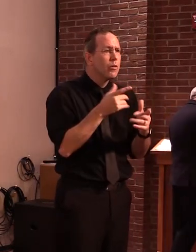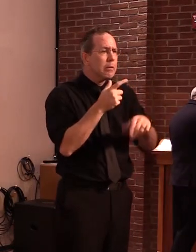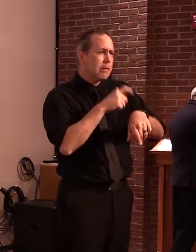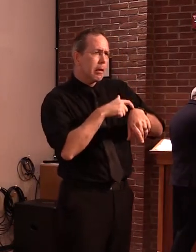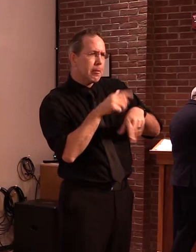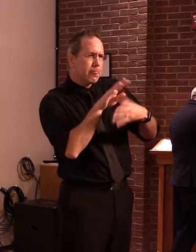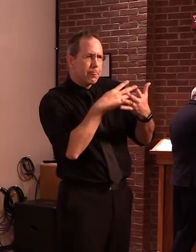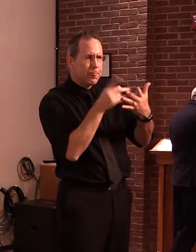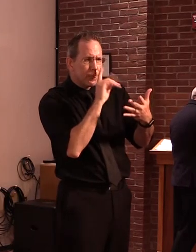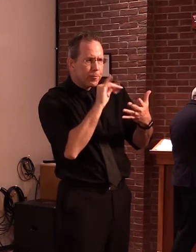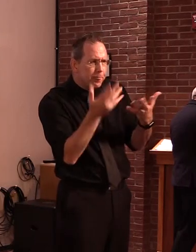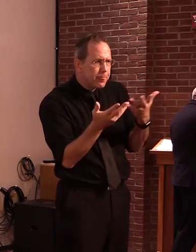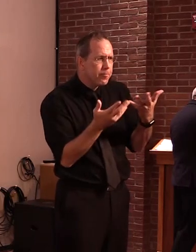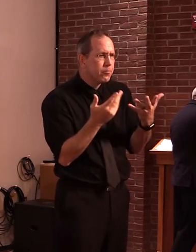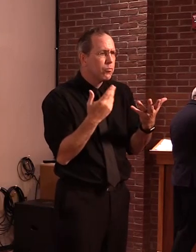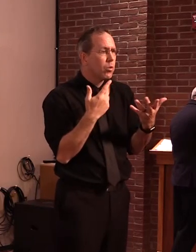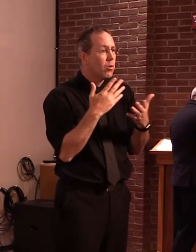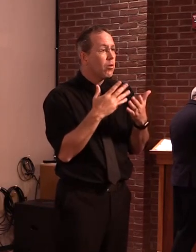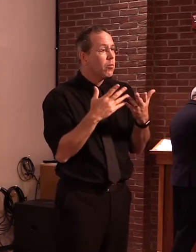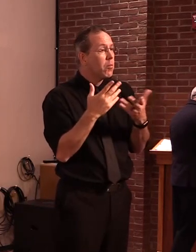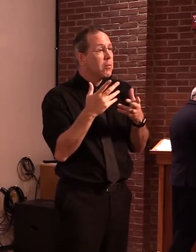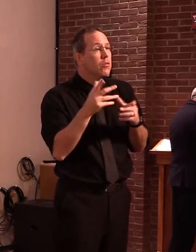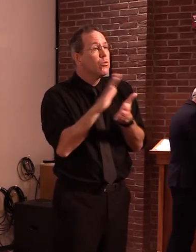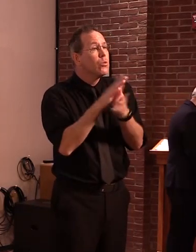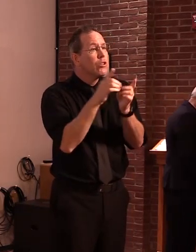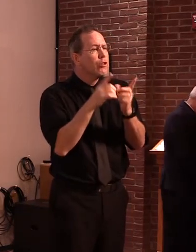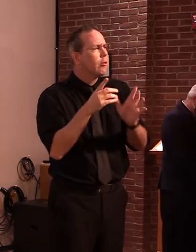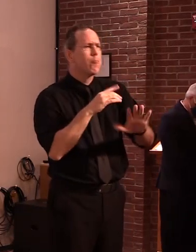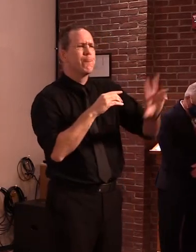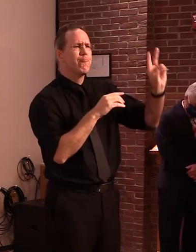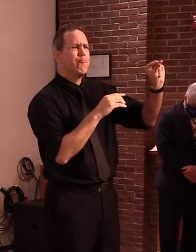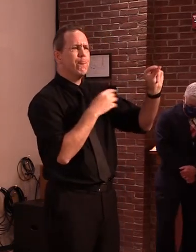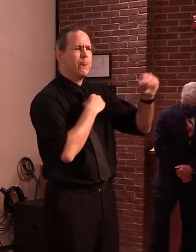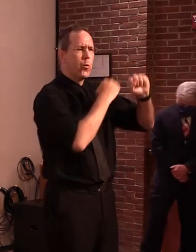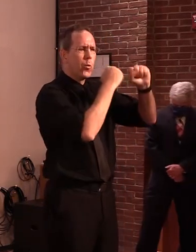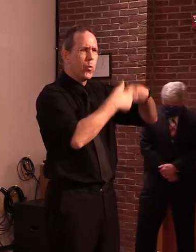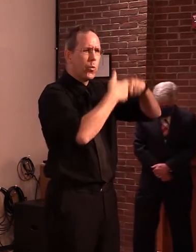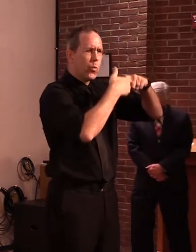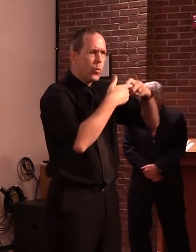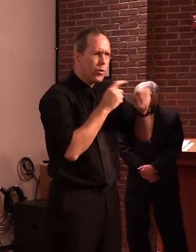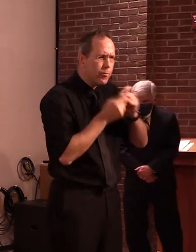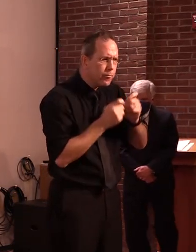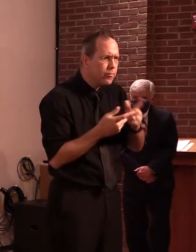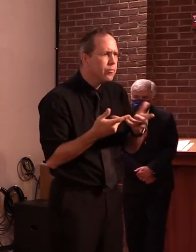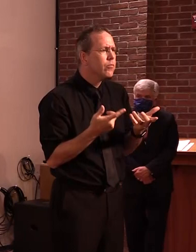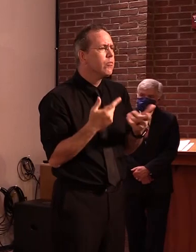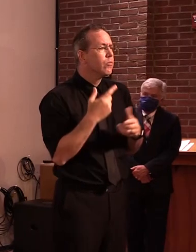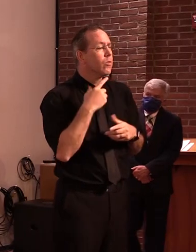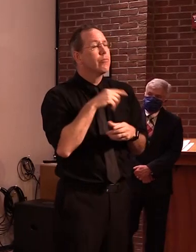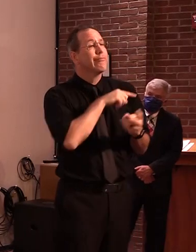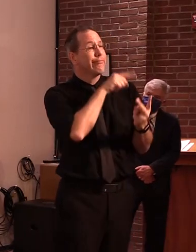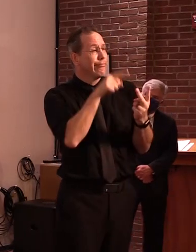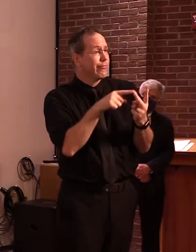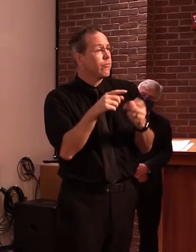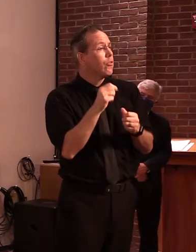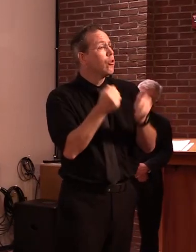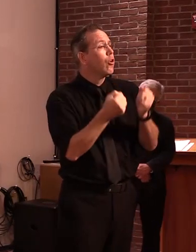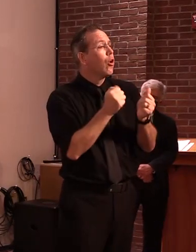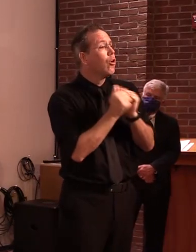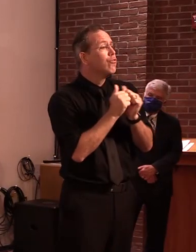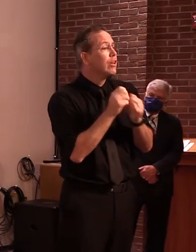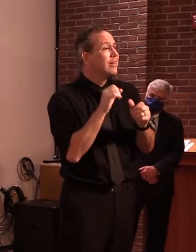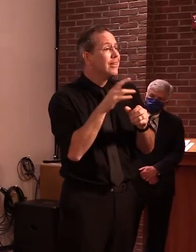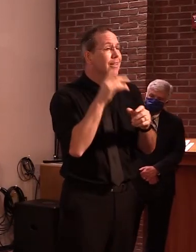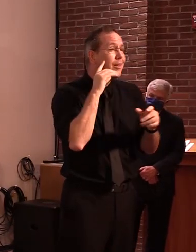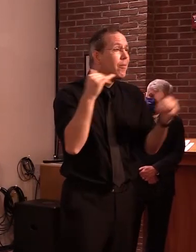to do that and some schools to do that. In terms of the NASCAR race, I know it's a very limited number of